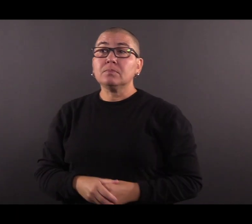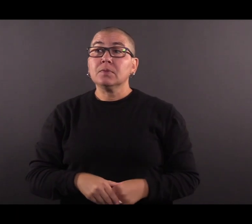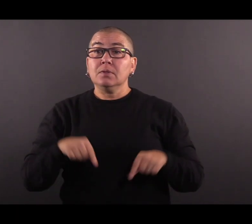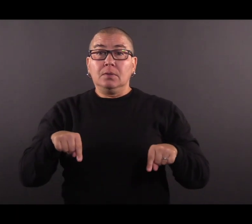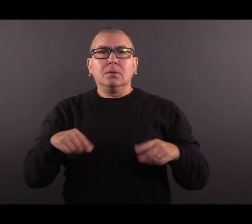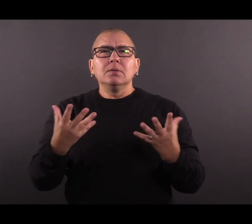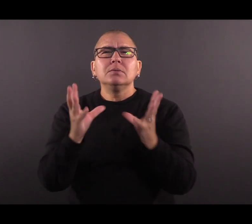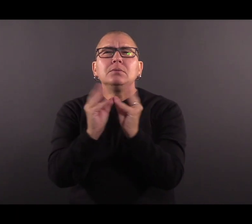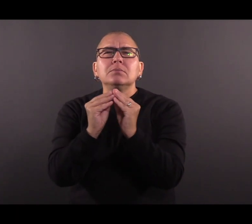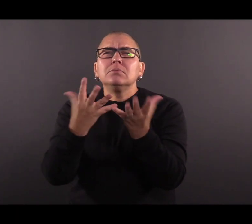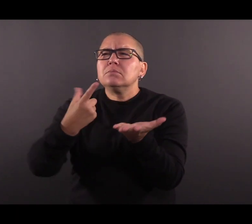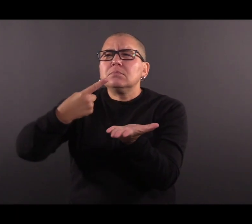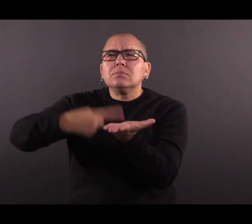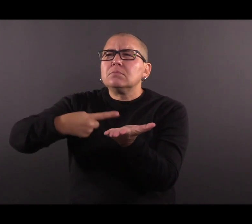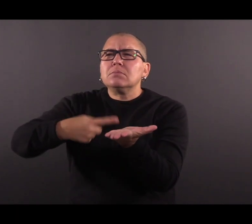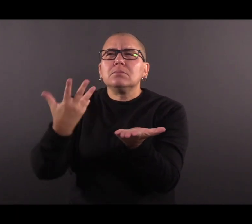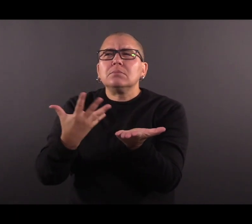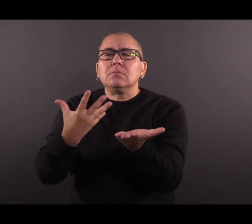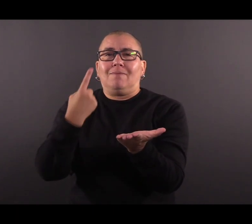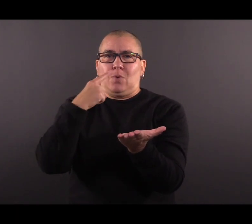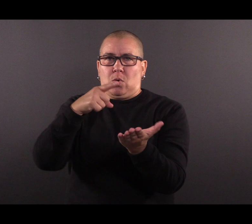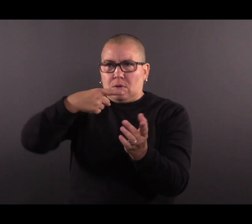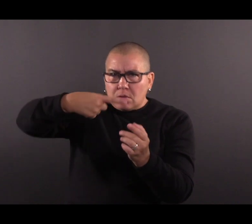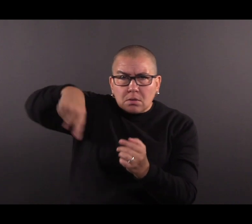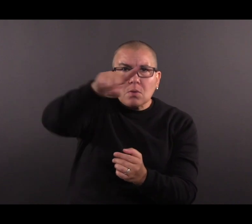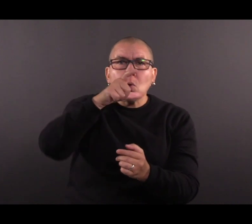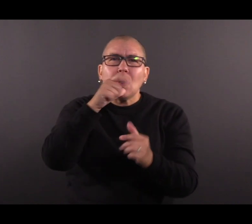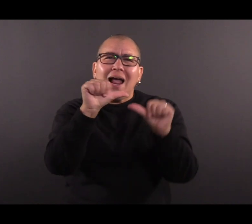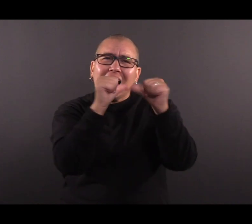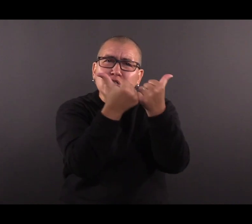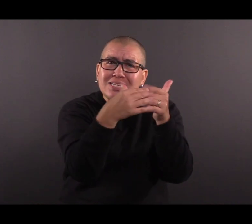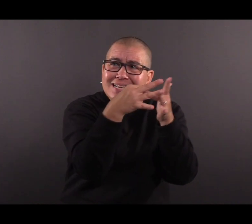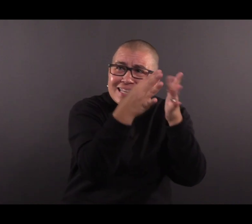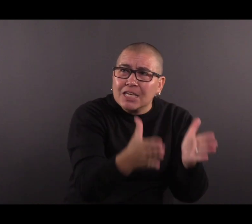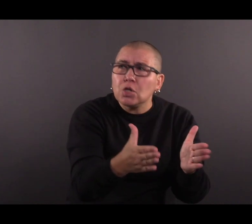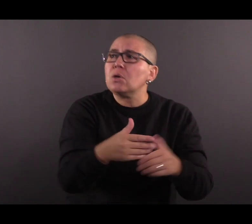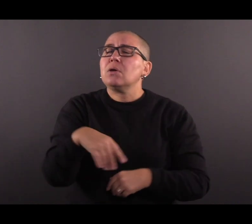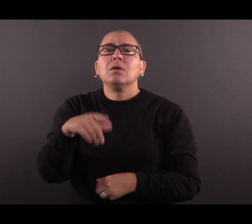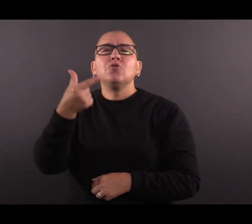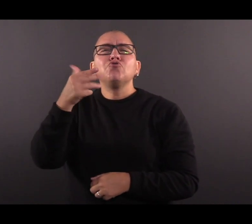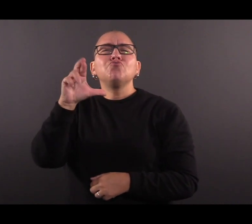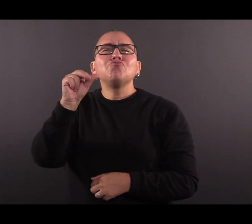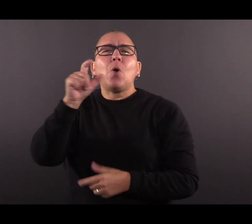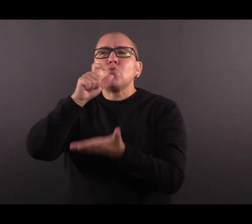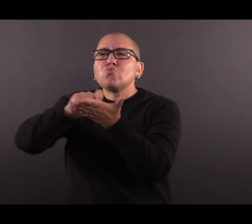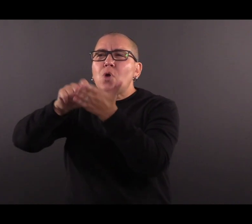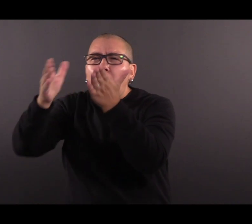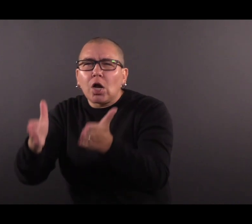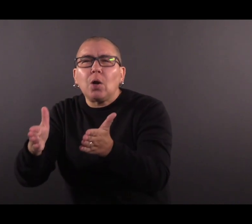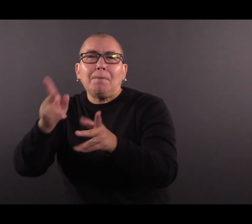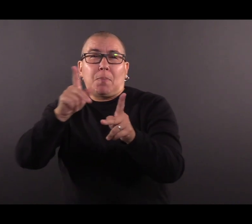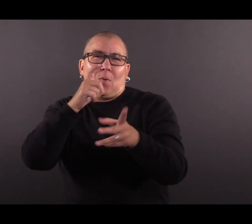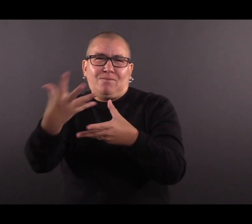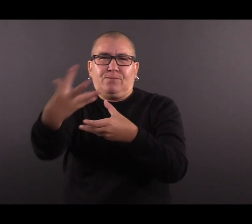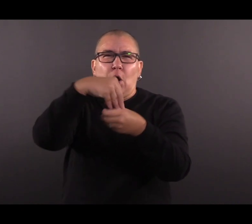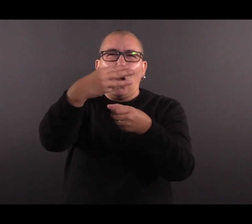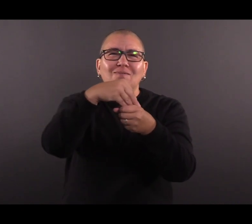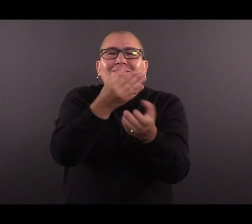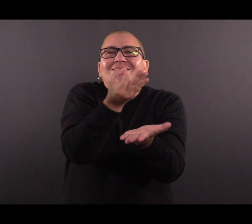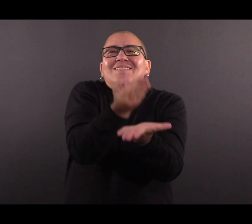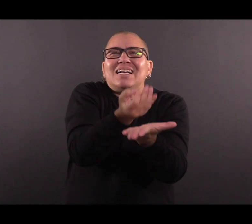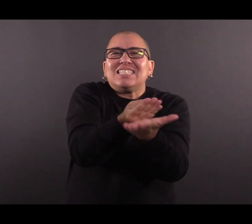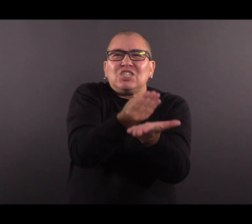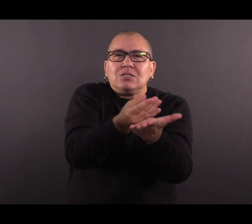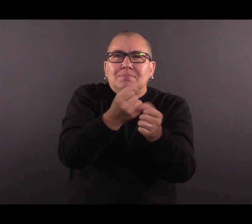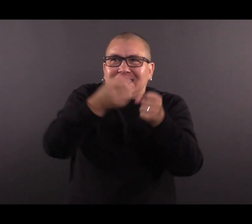relevant for agency leaders, grant writers, and others involved with the funding and programmatic decisions for your victim